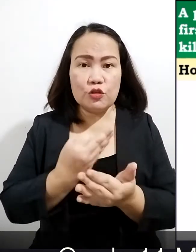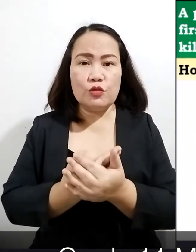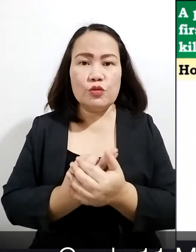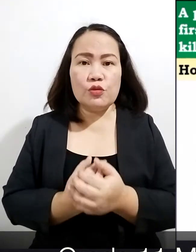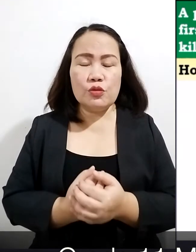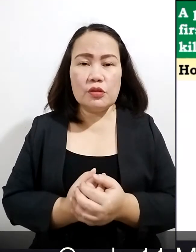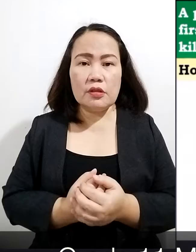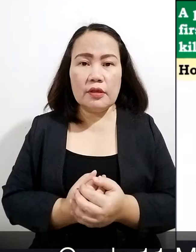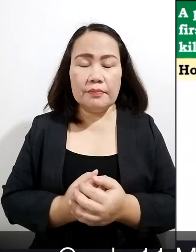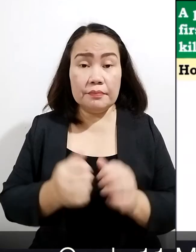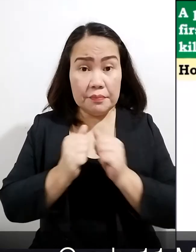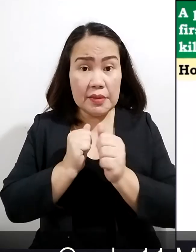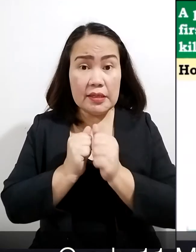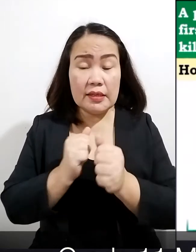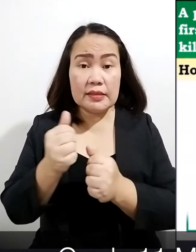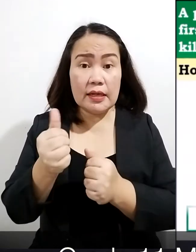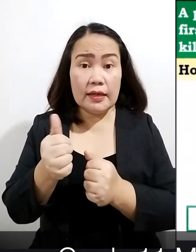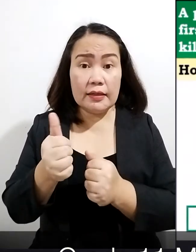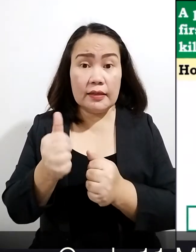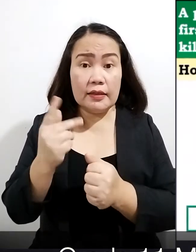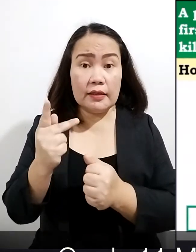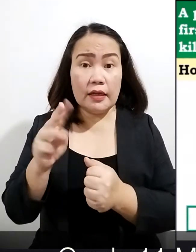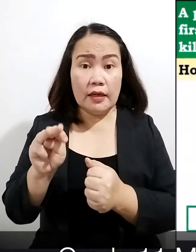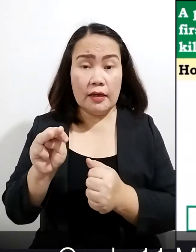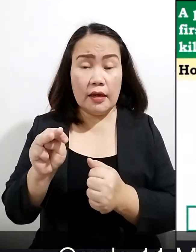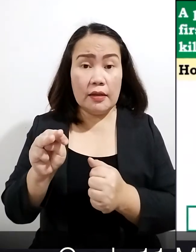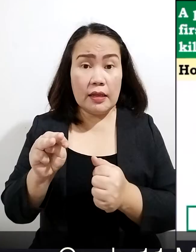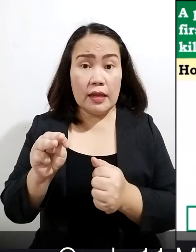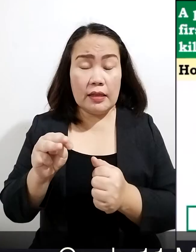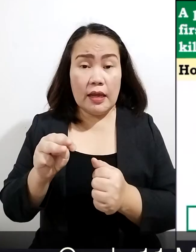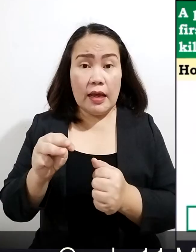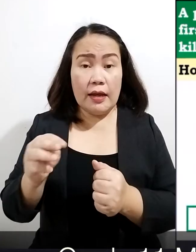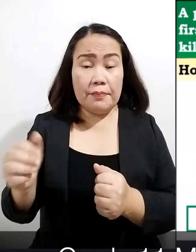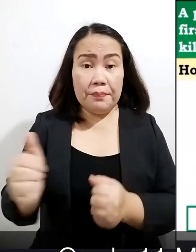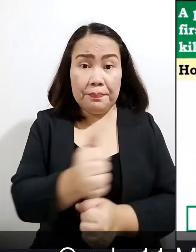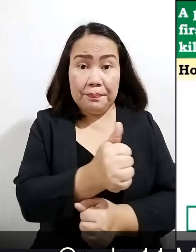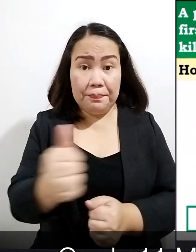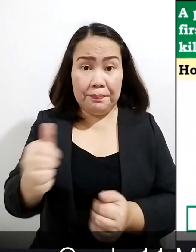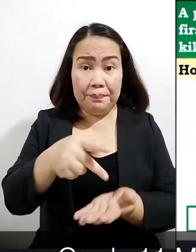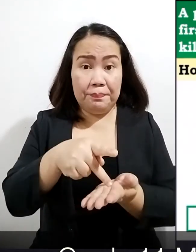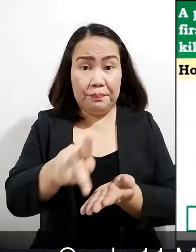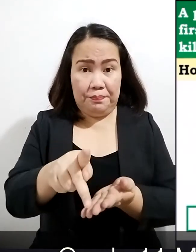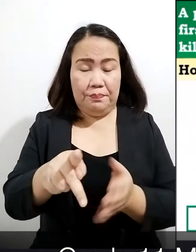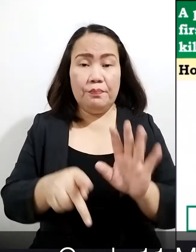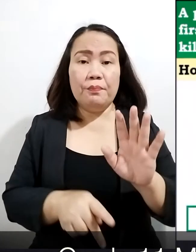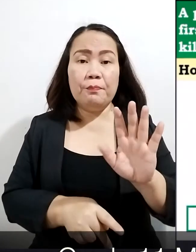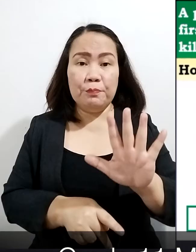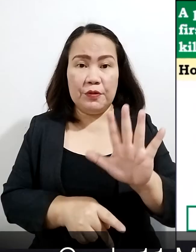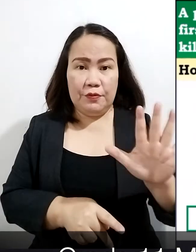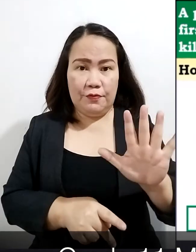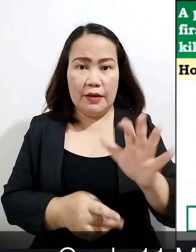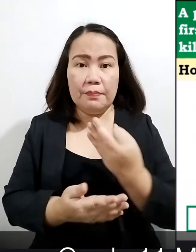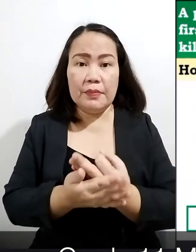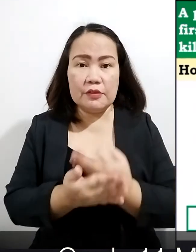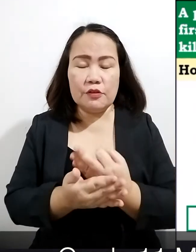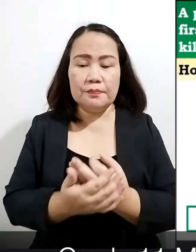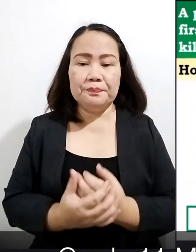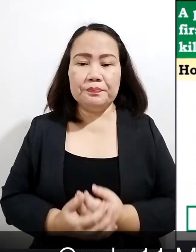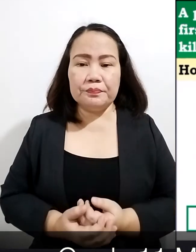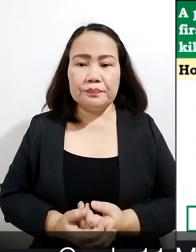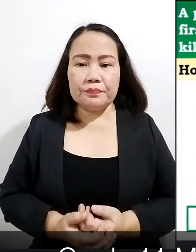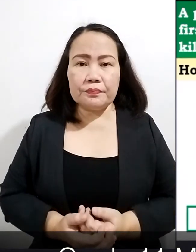55 pesos. Ibig sabihin, sa 10 kilometers, ang babayaran ng pasahero ay 55 pesos.